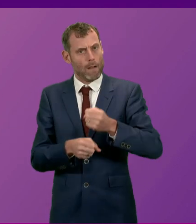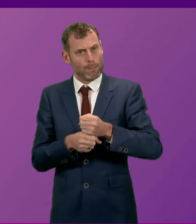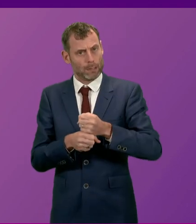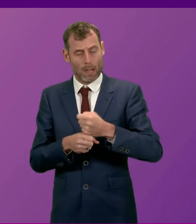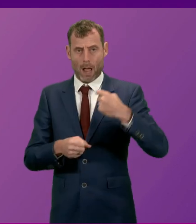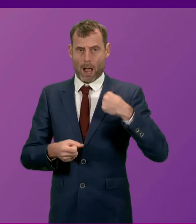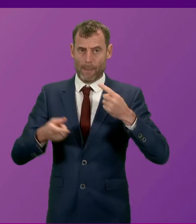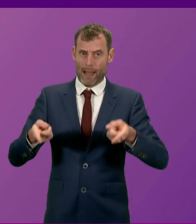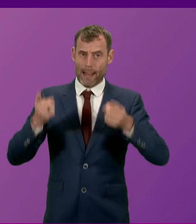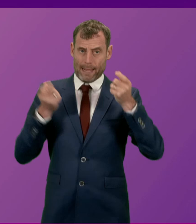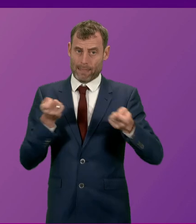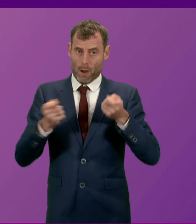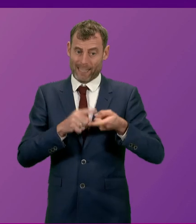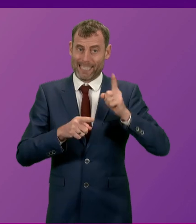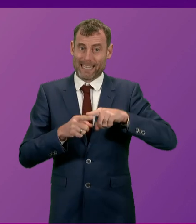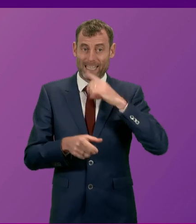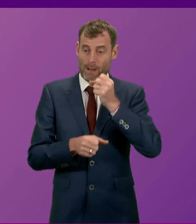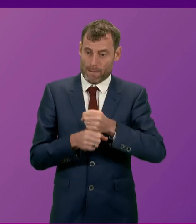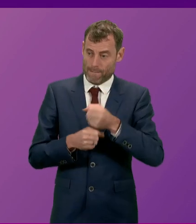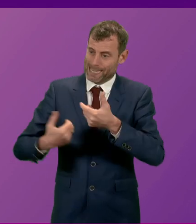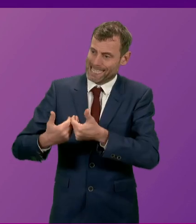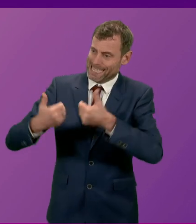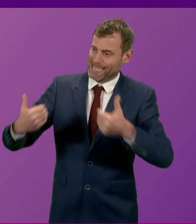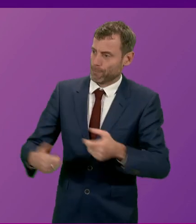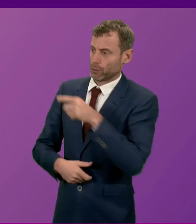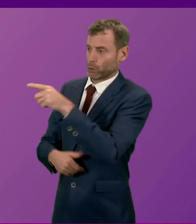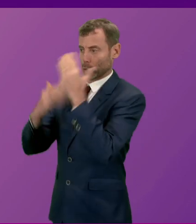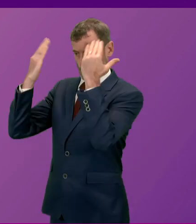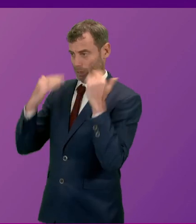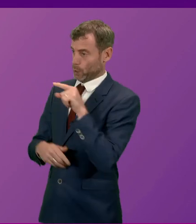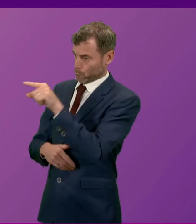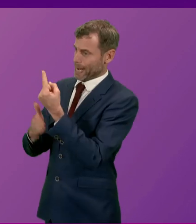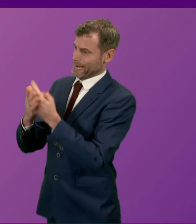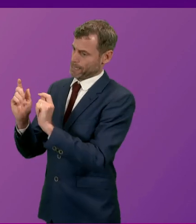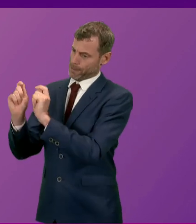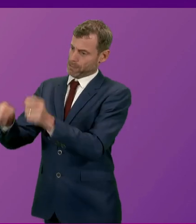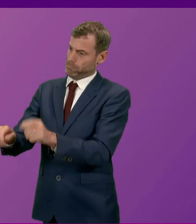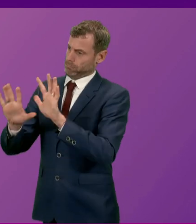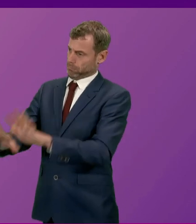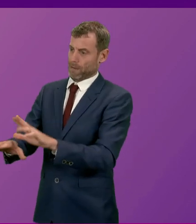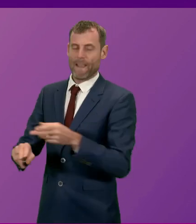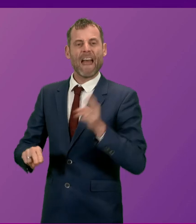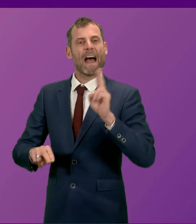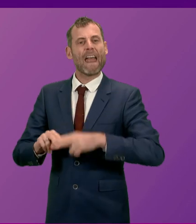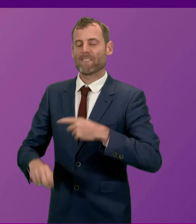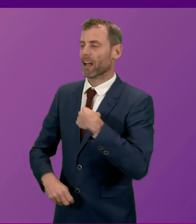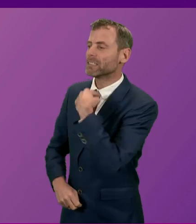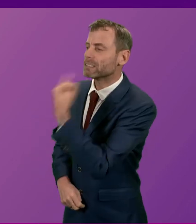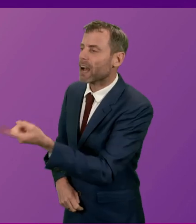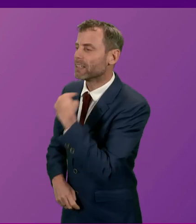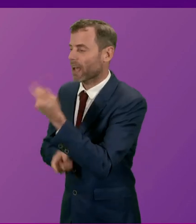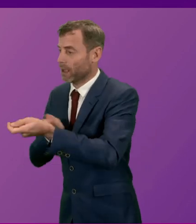an executive government and the independent role of the judiciary. If I trespass into that area, I am